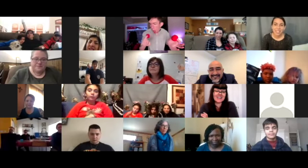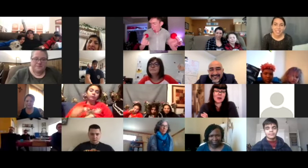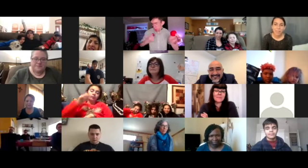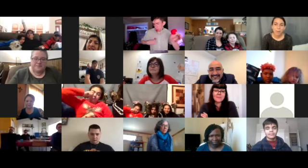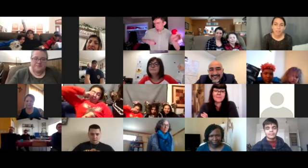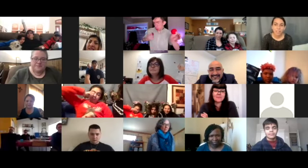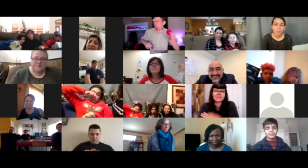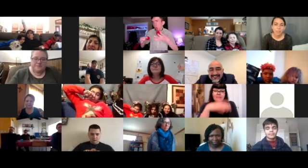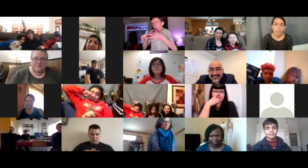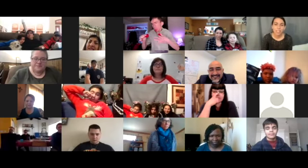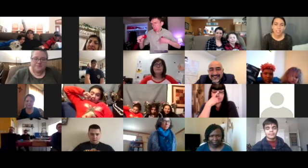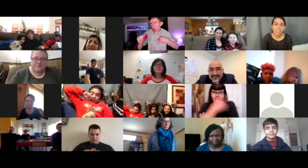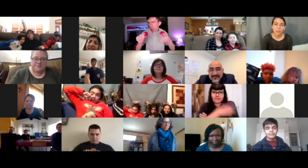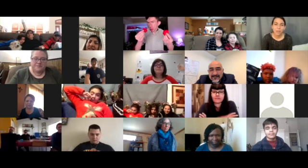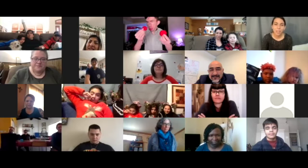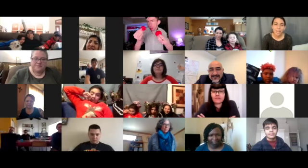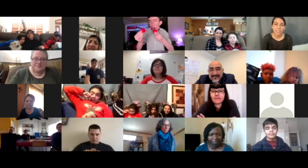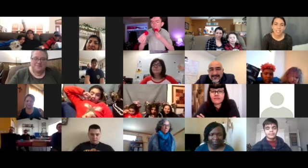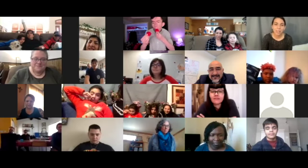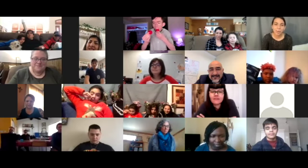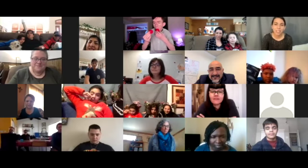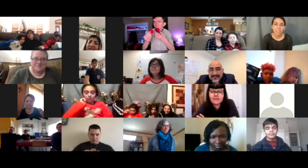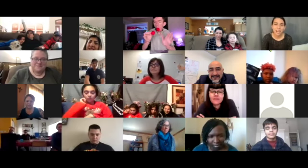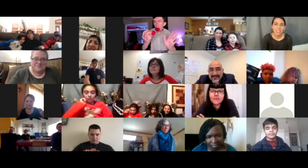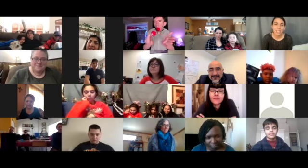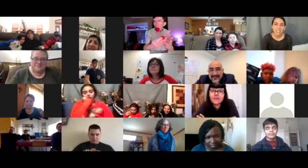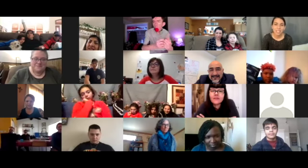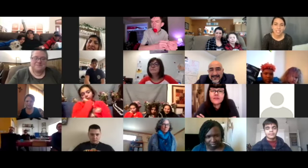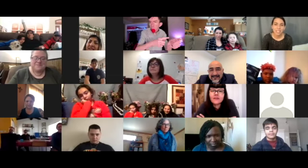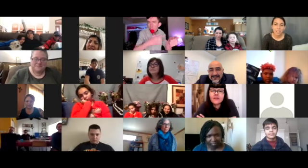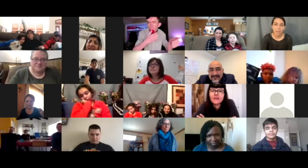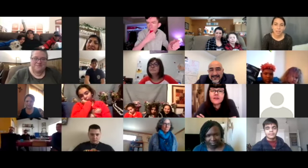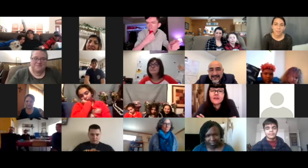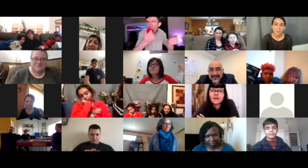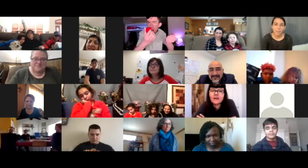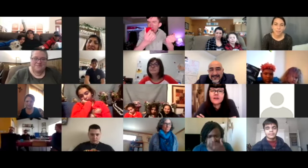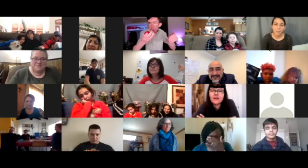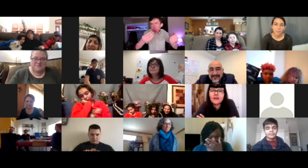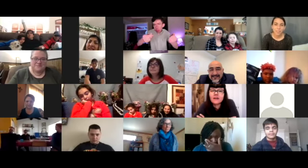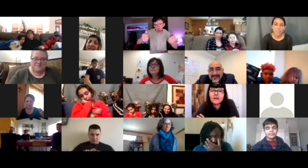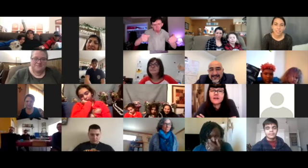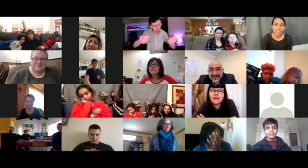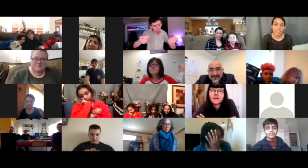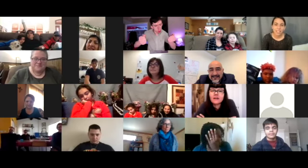Okay, this ball, for example, is Johnny Q. This other ball is us. Okay.